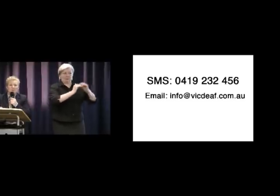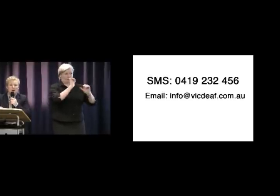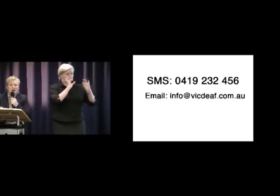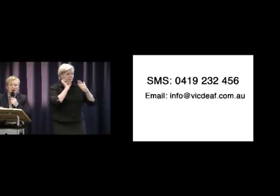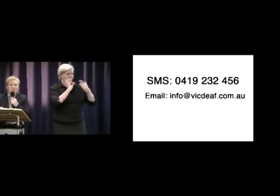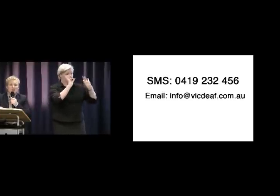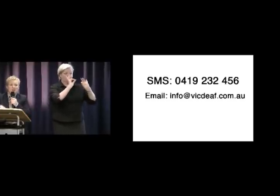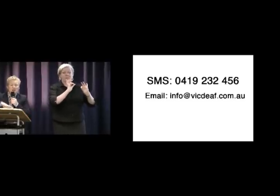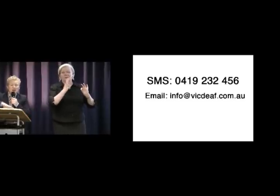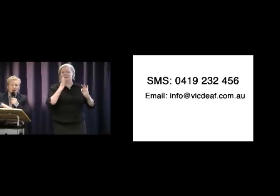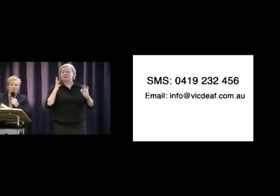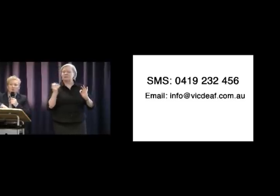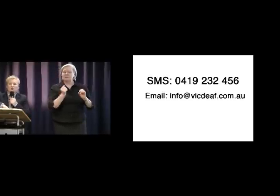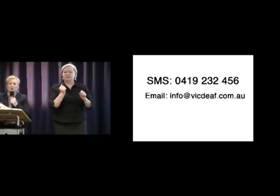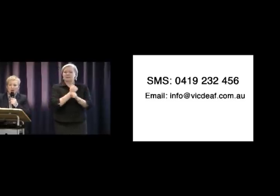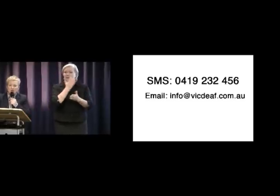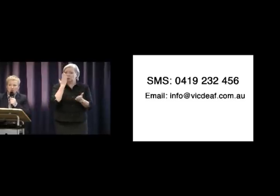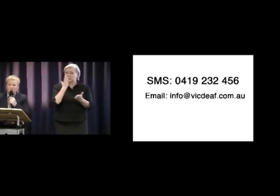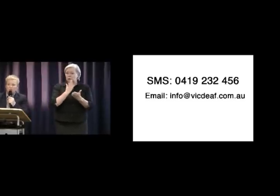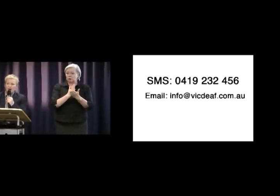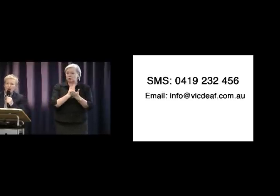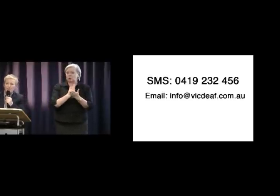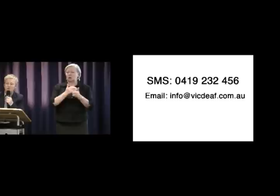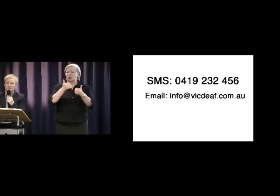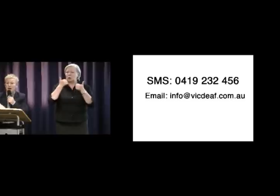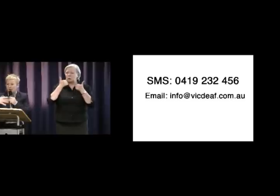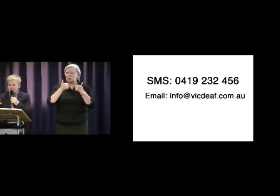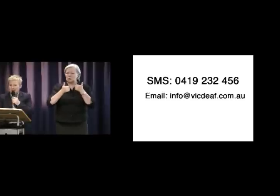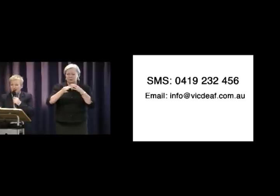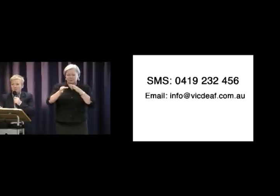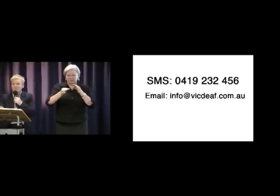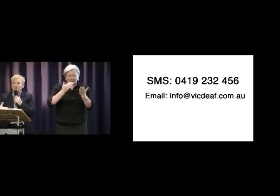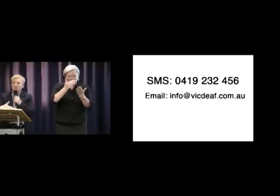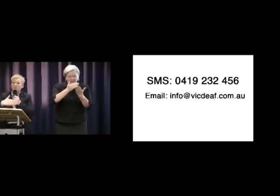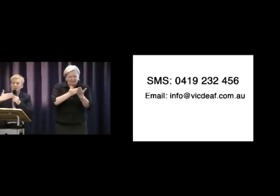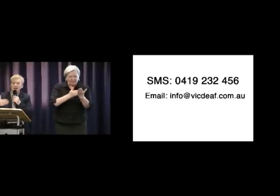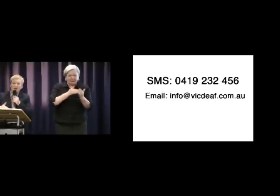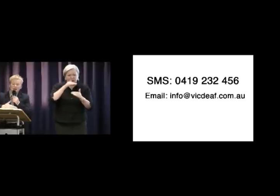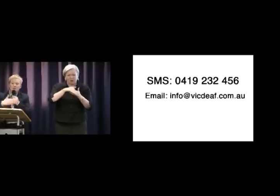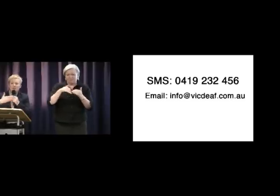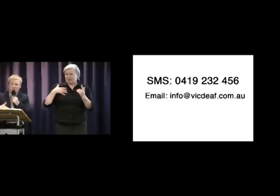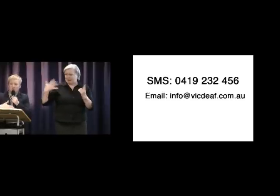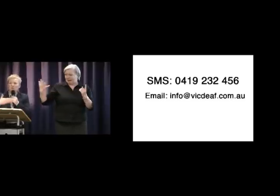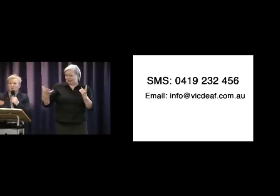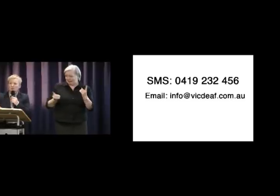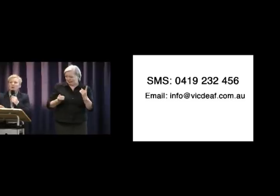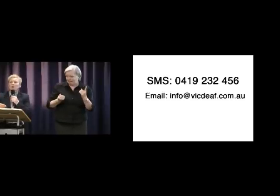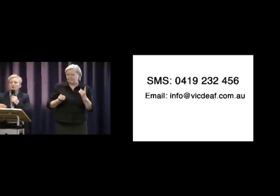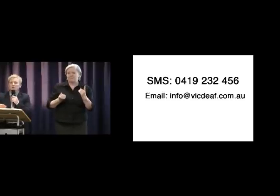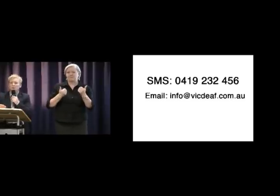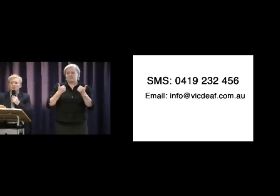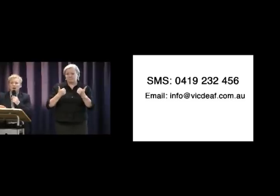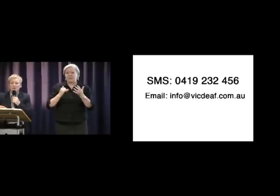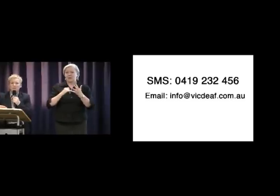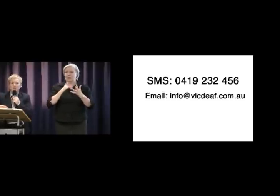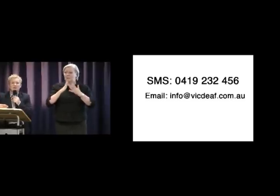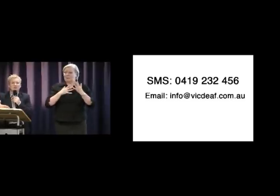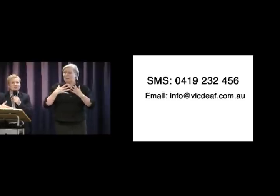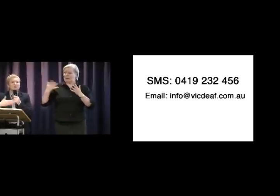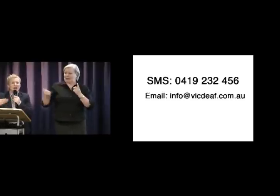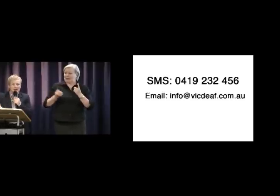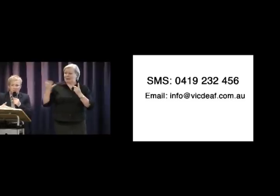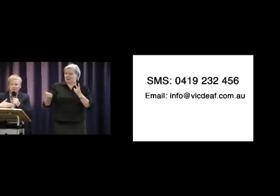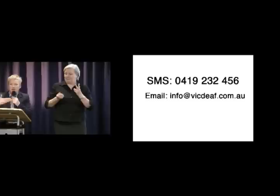we have a strategy around our income so that we can continue to have